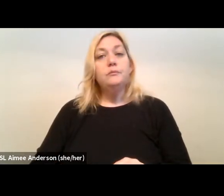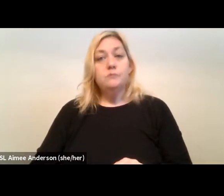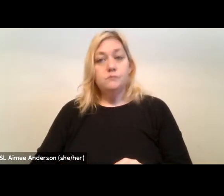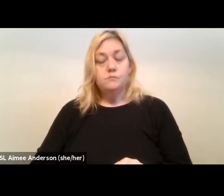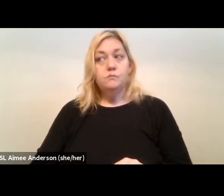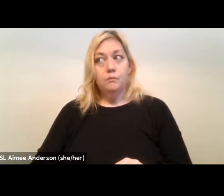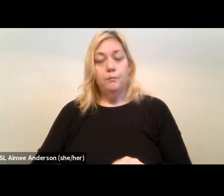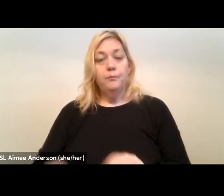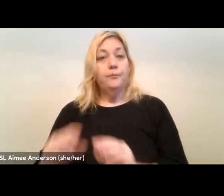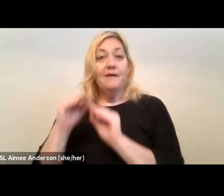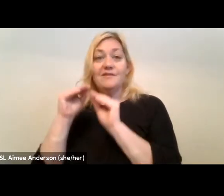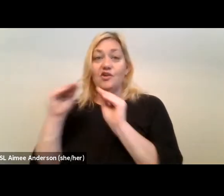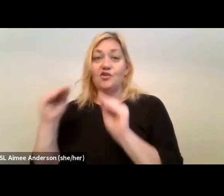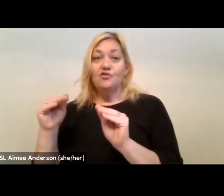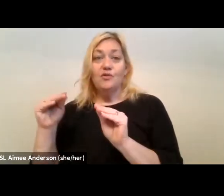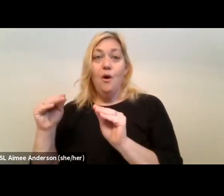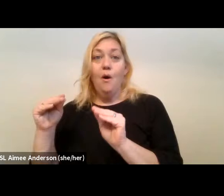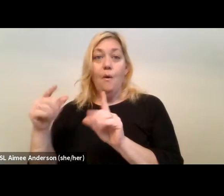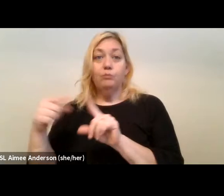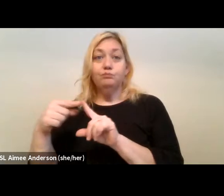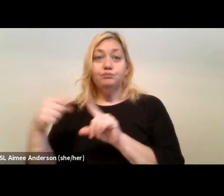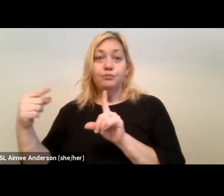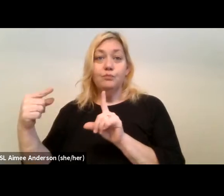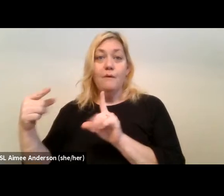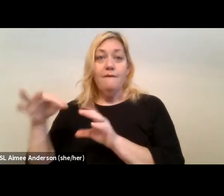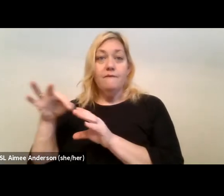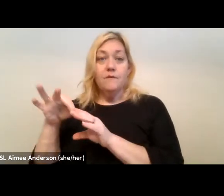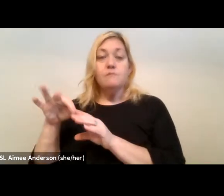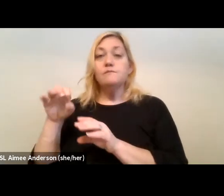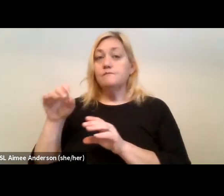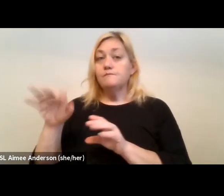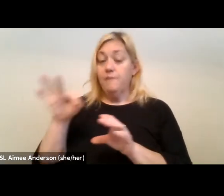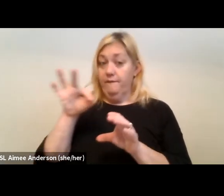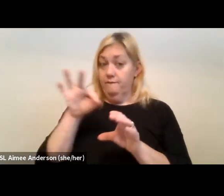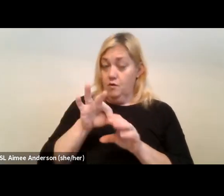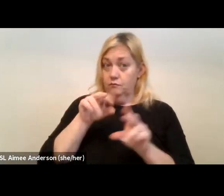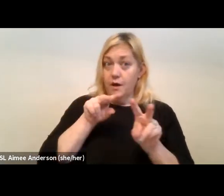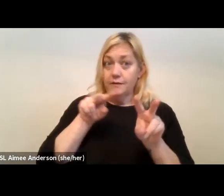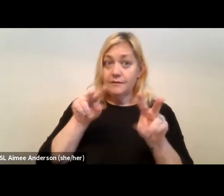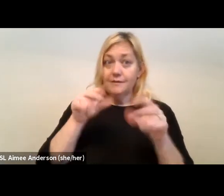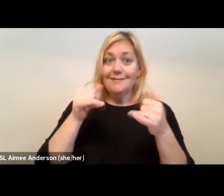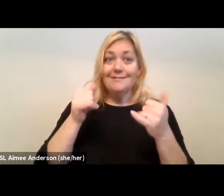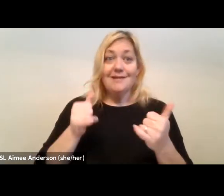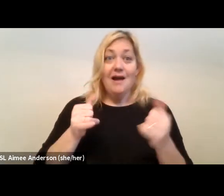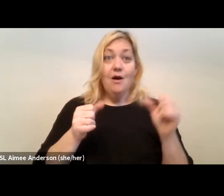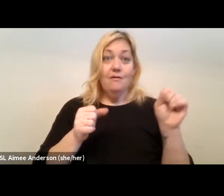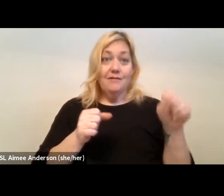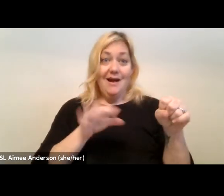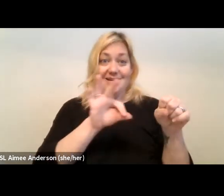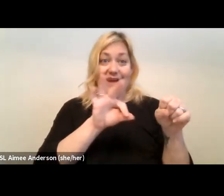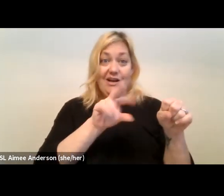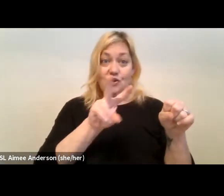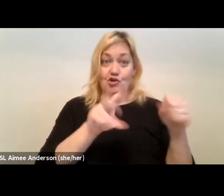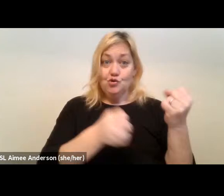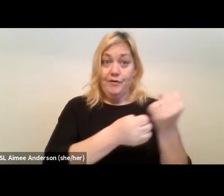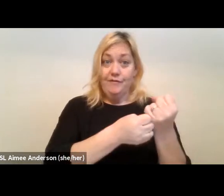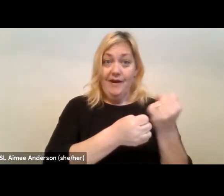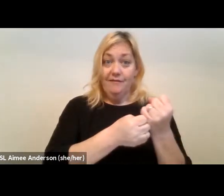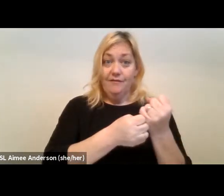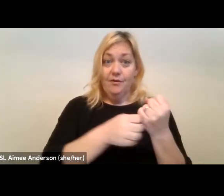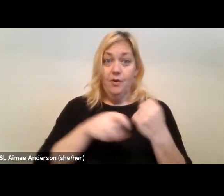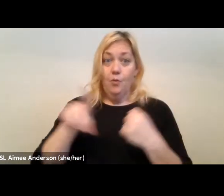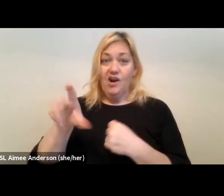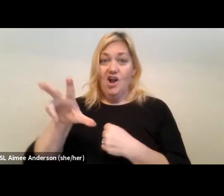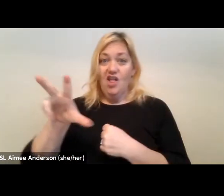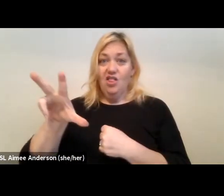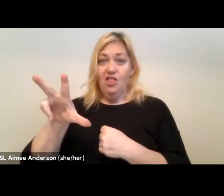There are no against. Okay, so the votes as I see them is 92 in favor of the amendment, 113 against